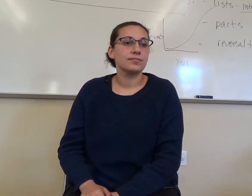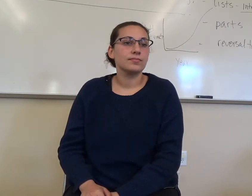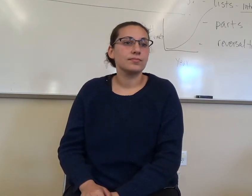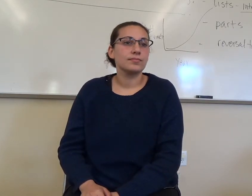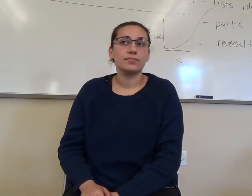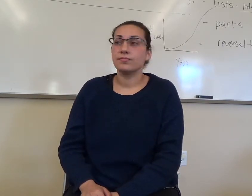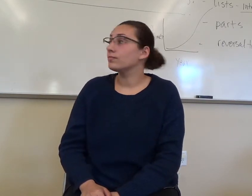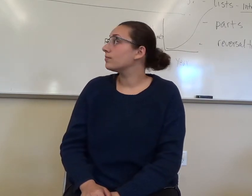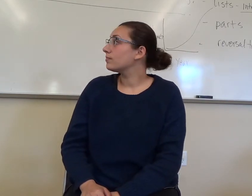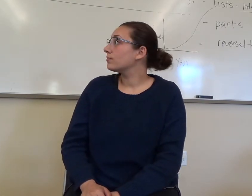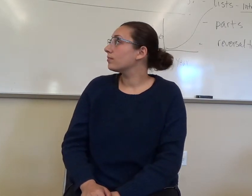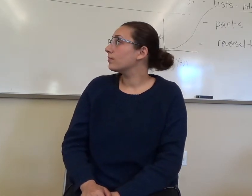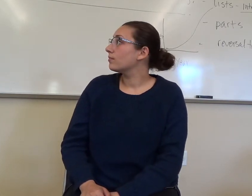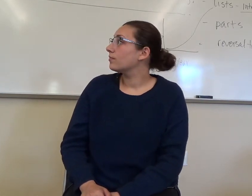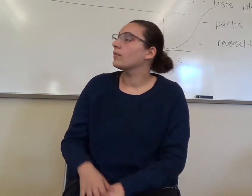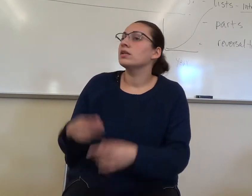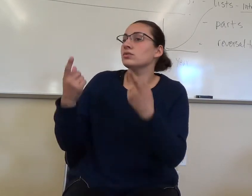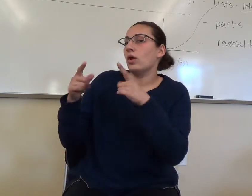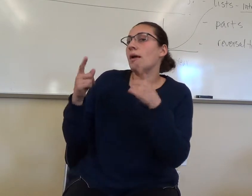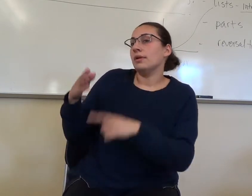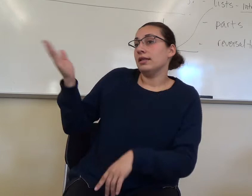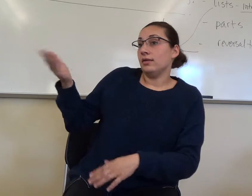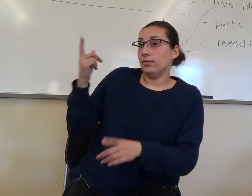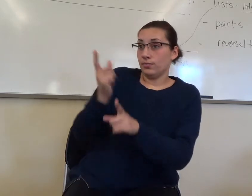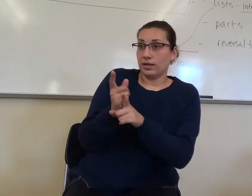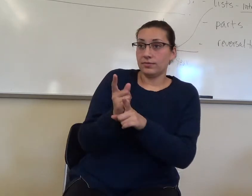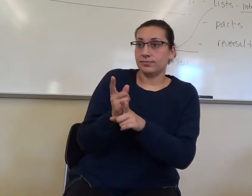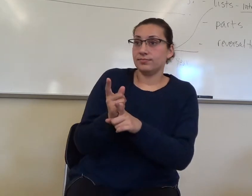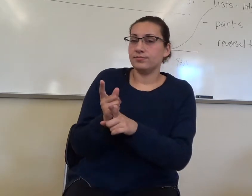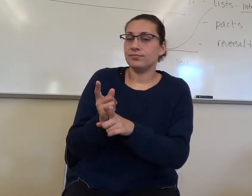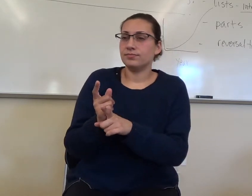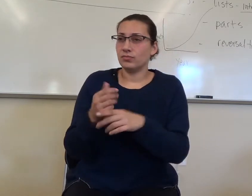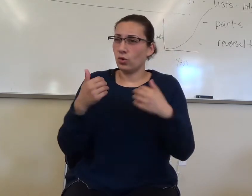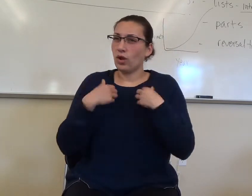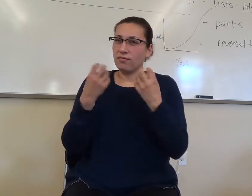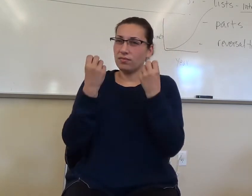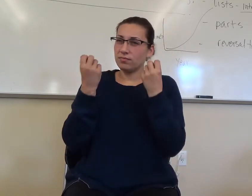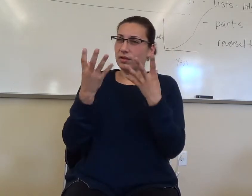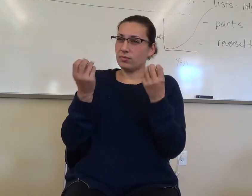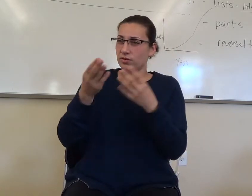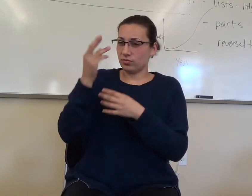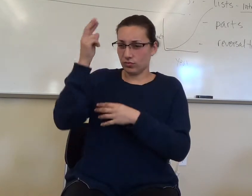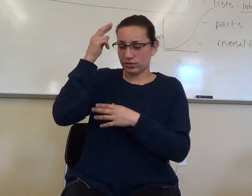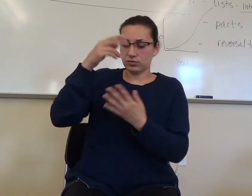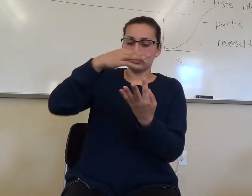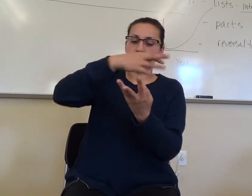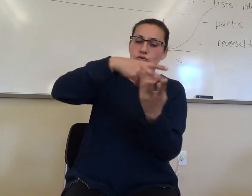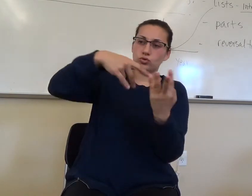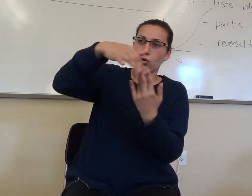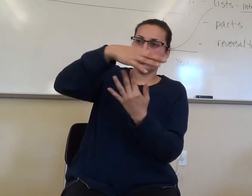Because that's what's going on here, right? The social, economic, technological, and political conditions.